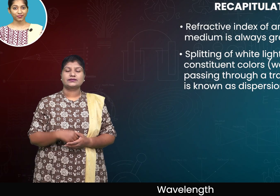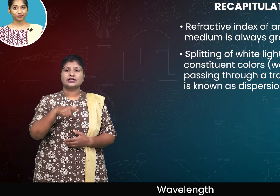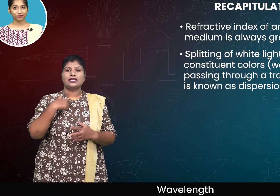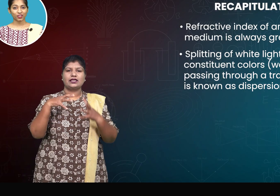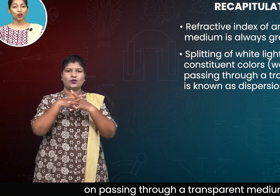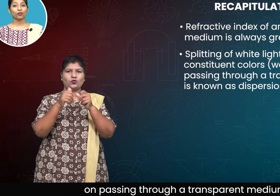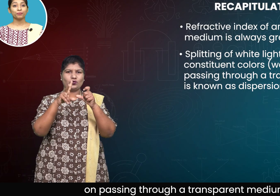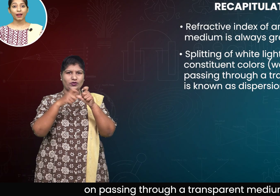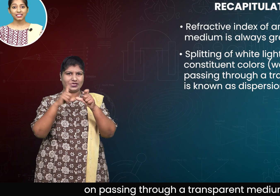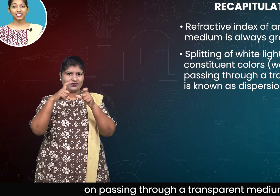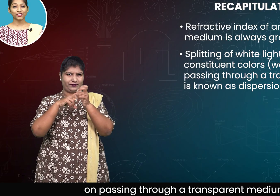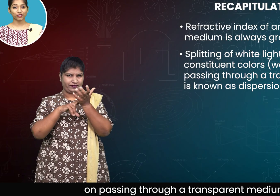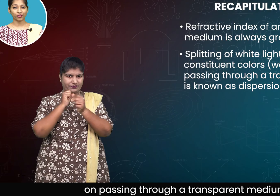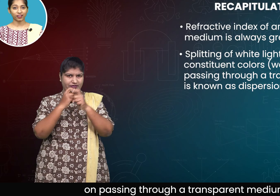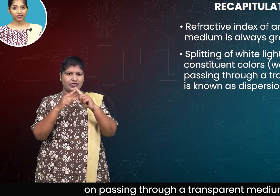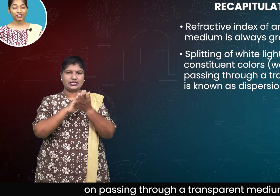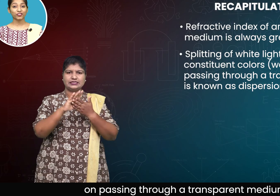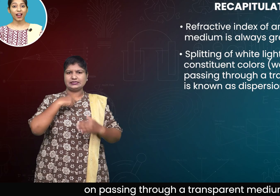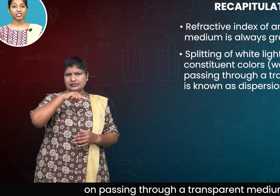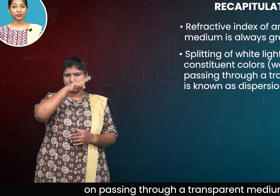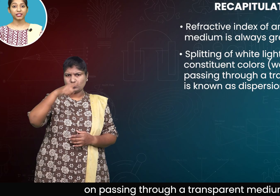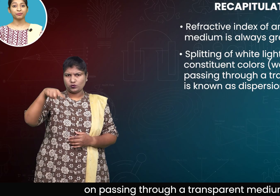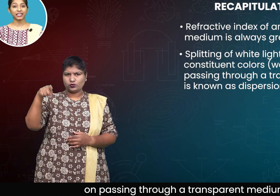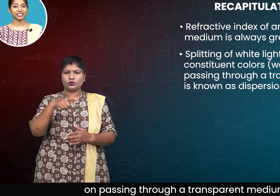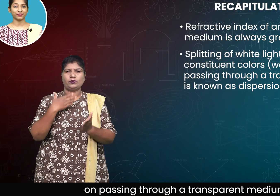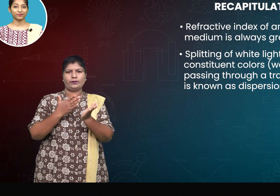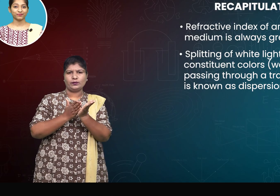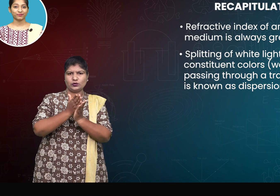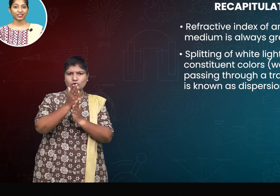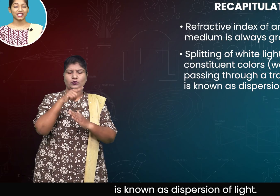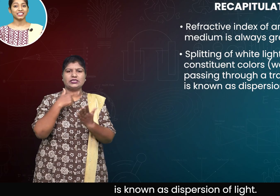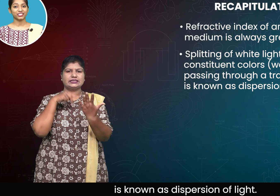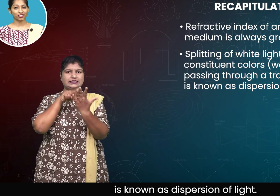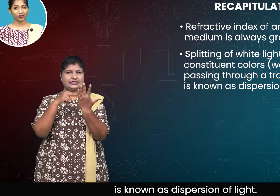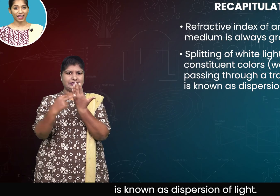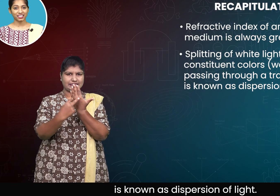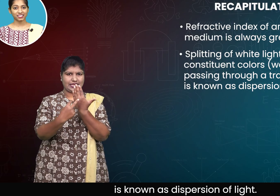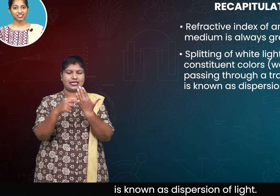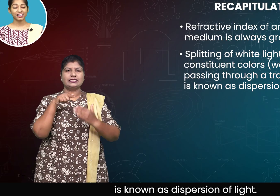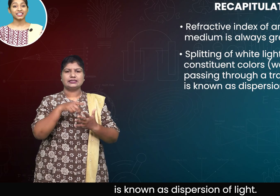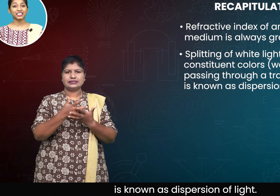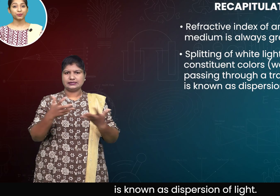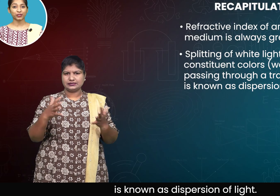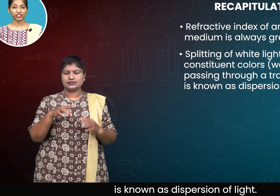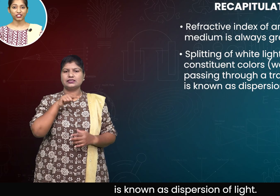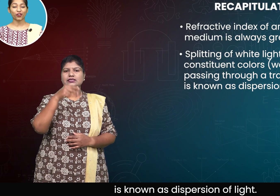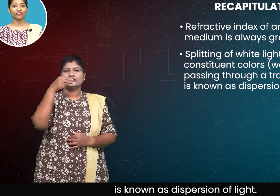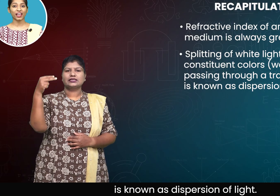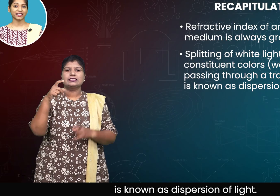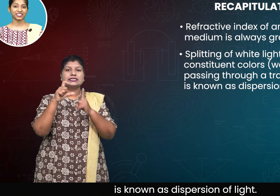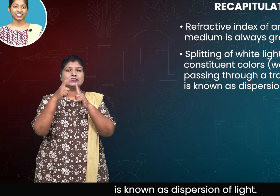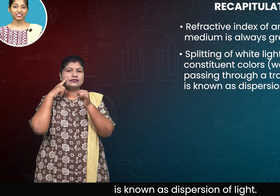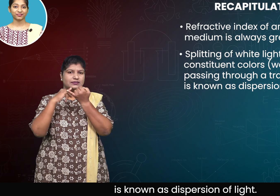wavelength, on passing through a transparent medium is known as dispersion